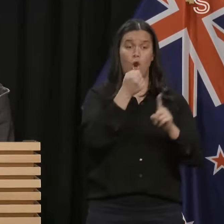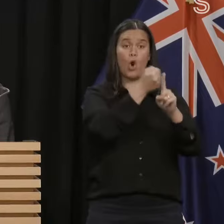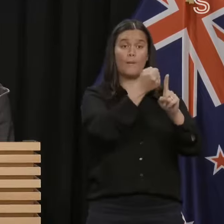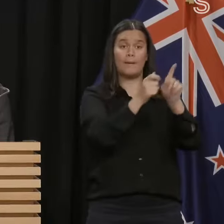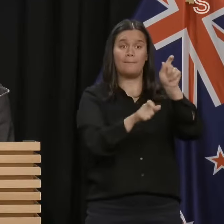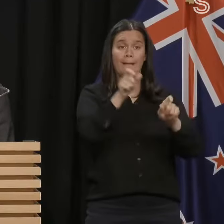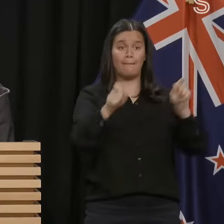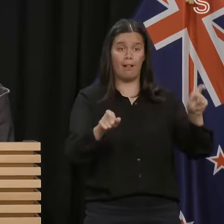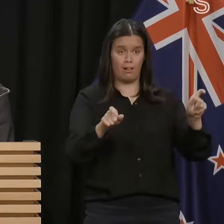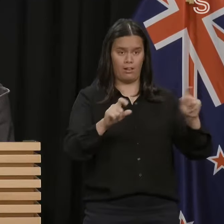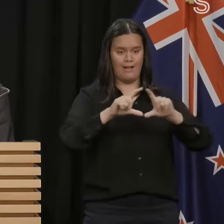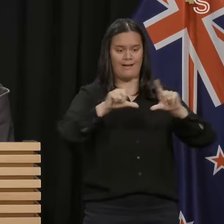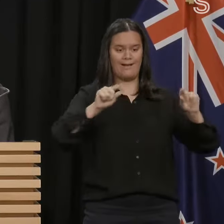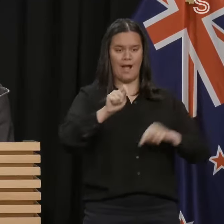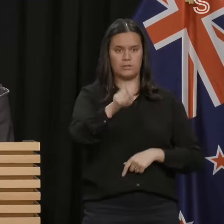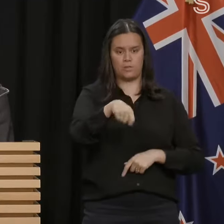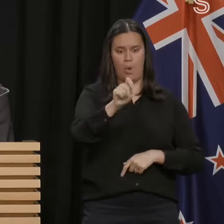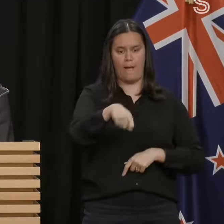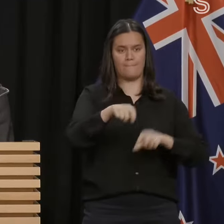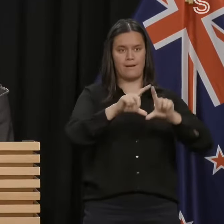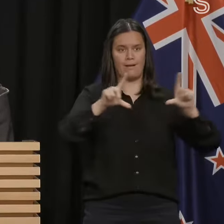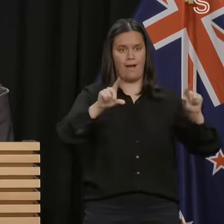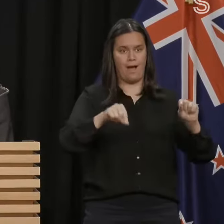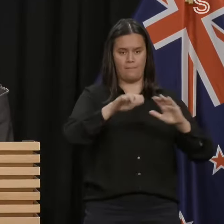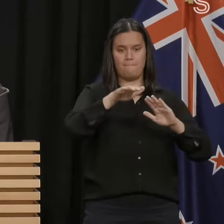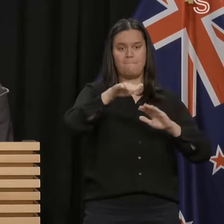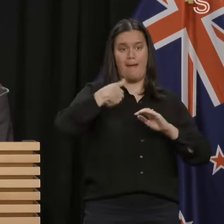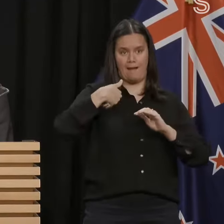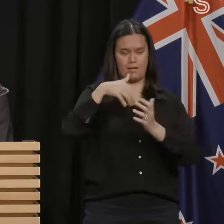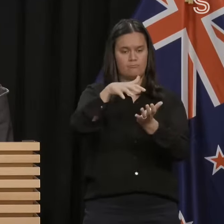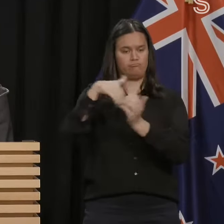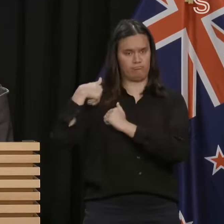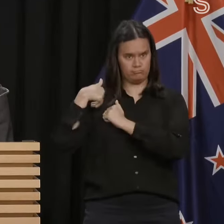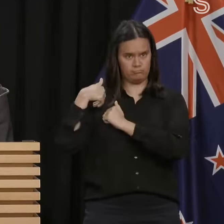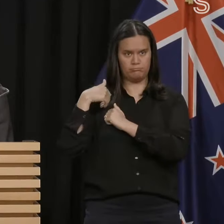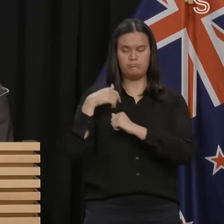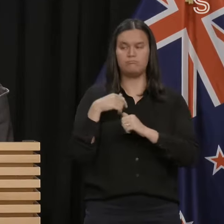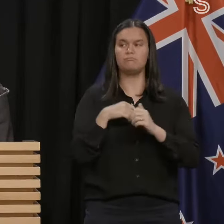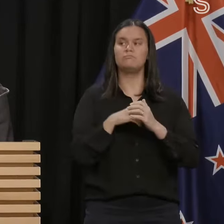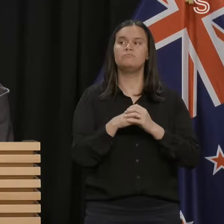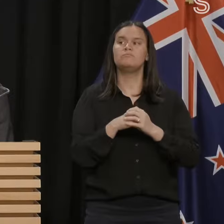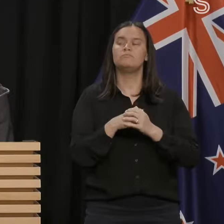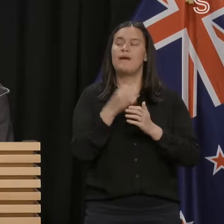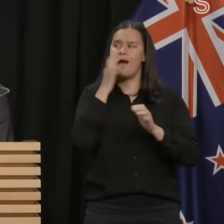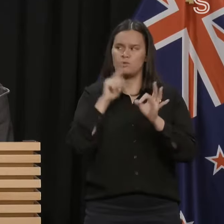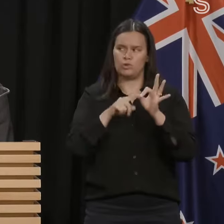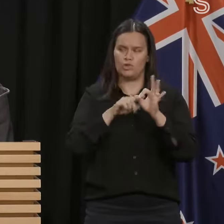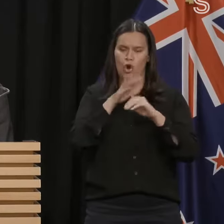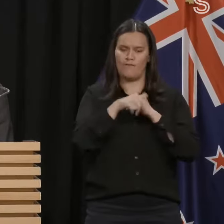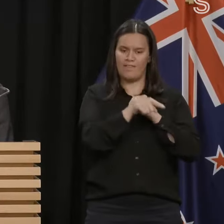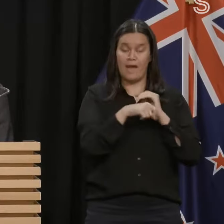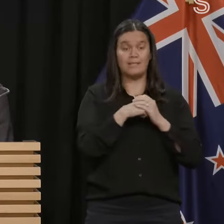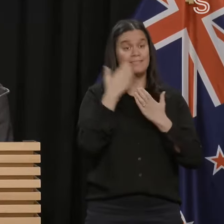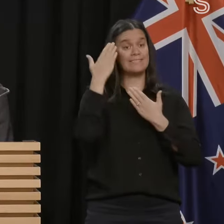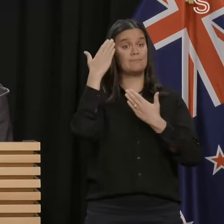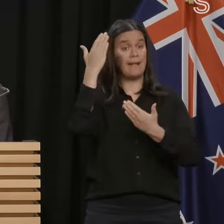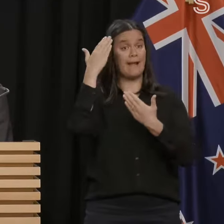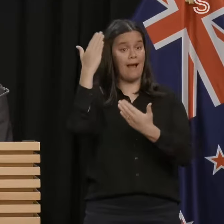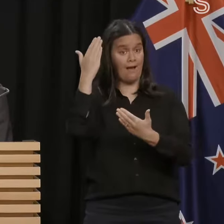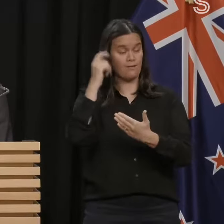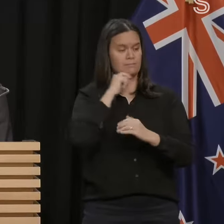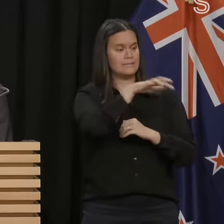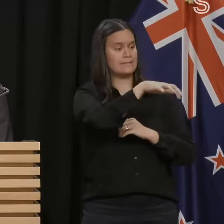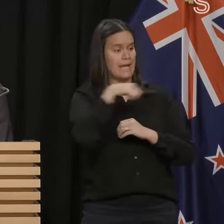well? What are your expectations with what the Speaker will do now, and will it be from now on, or will that access